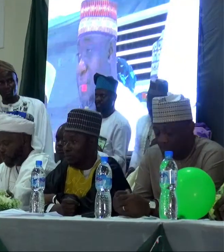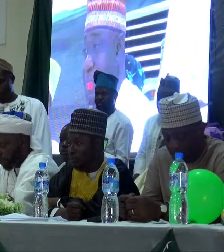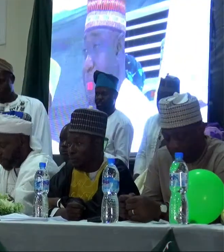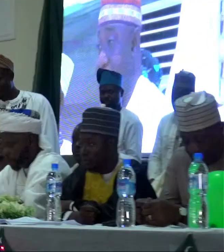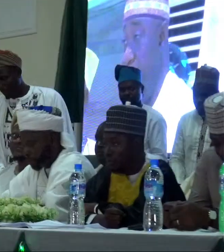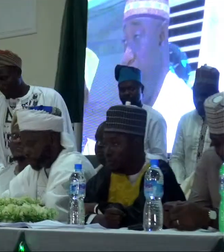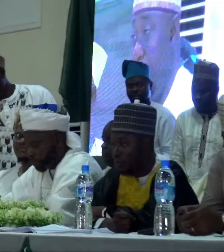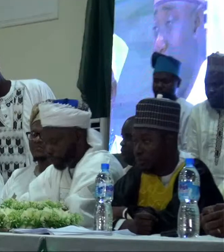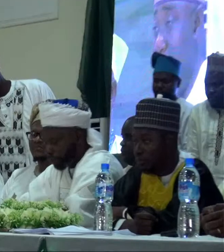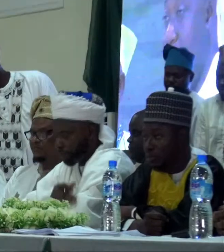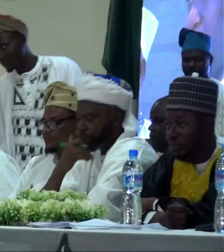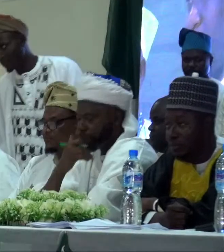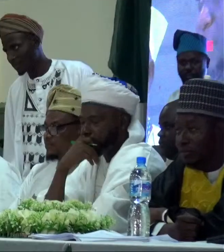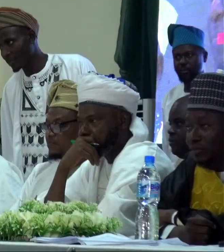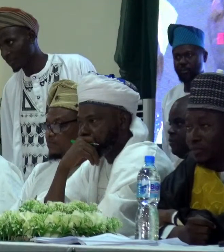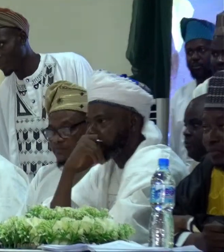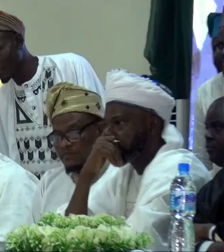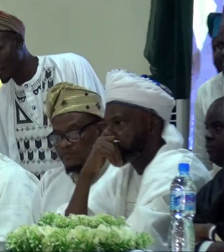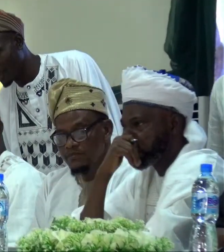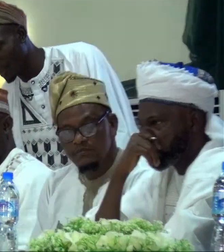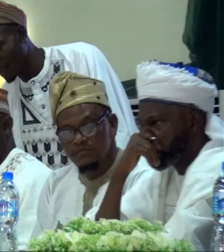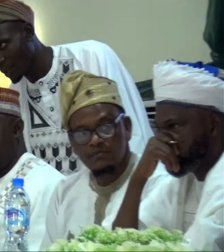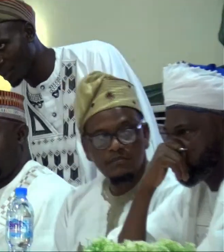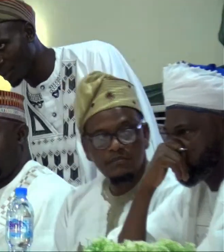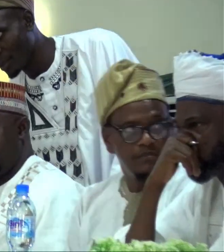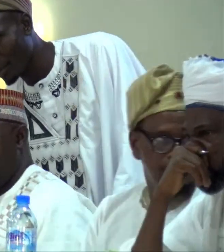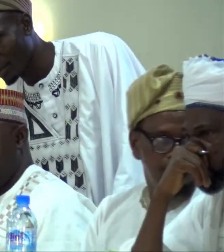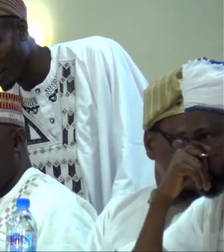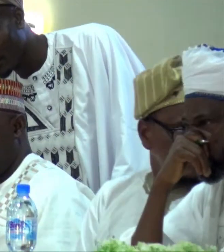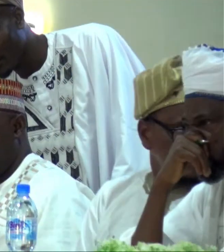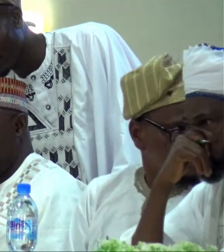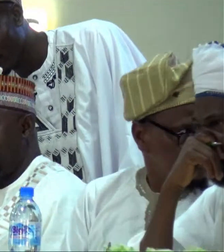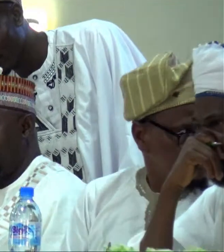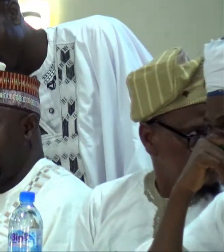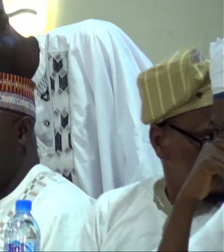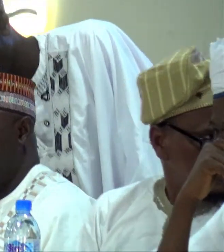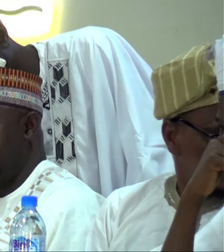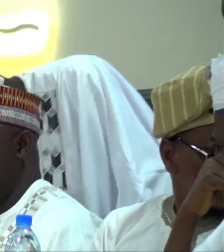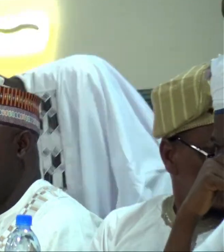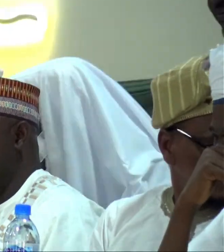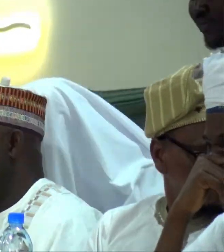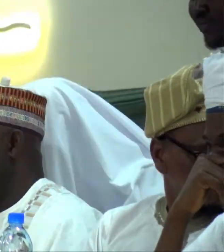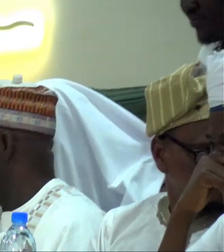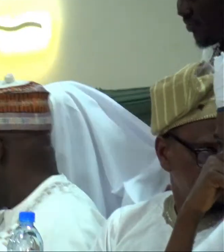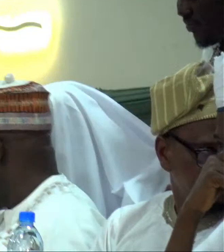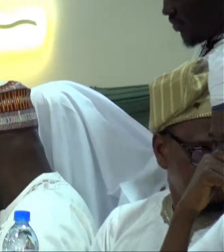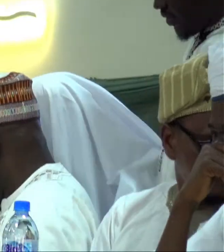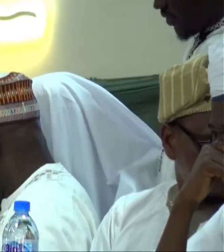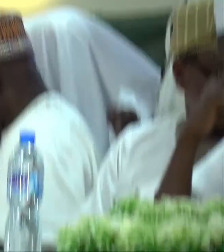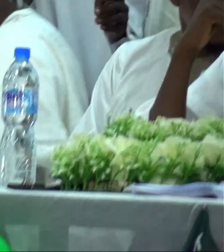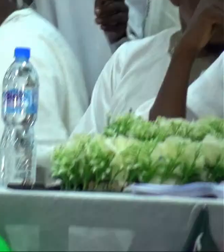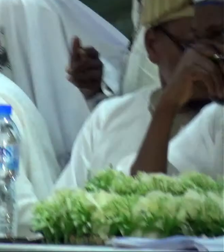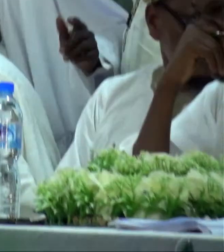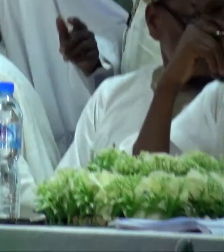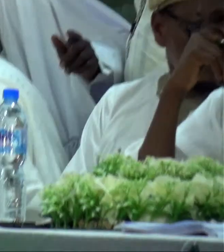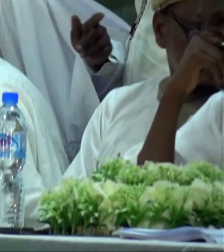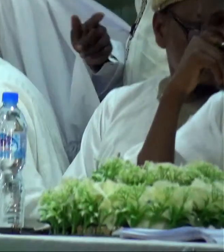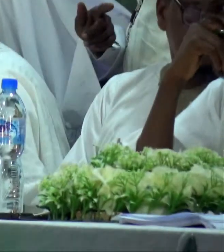Quran, and the person who is going to do this for us is our brother in